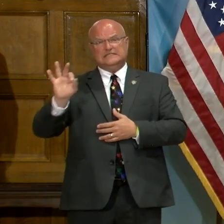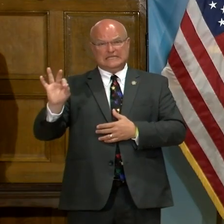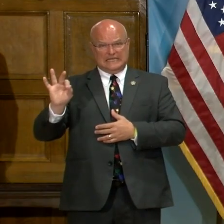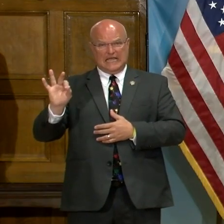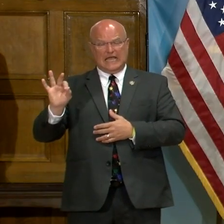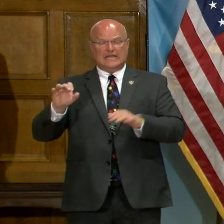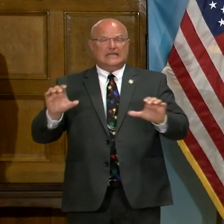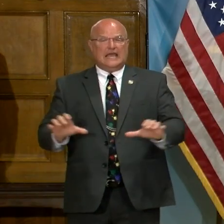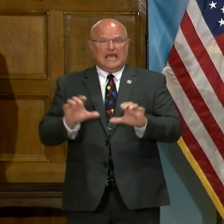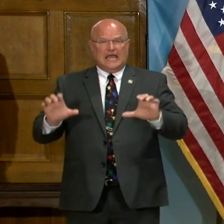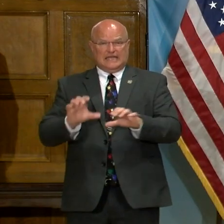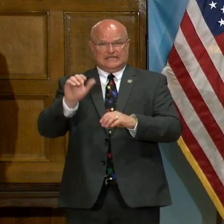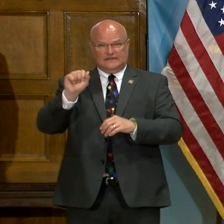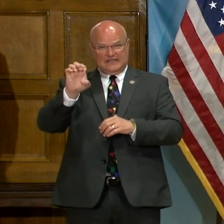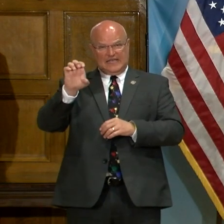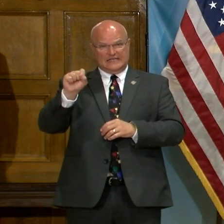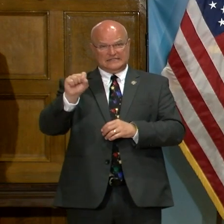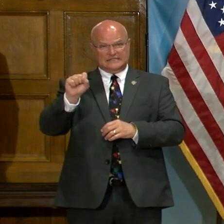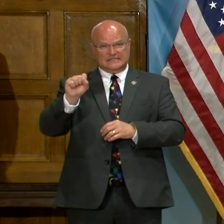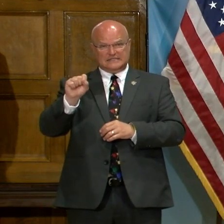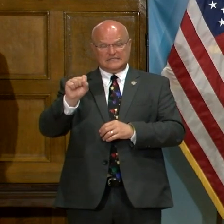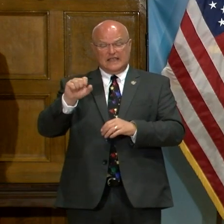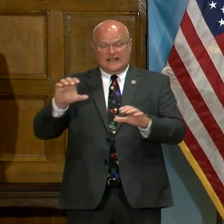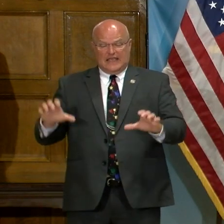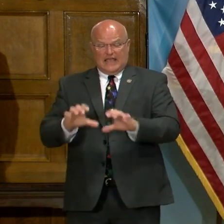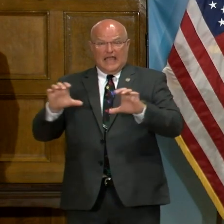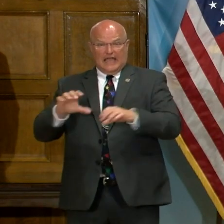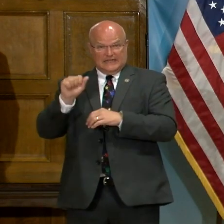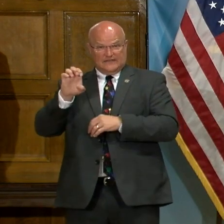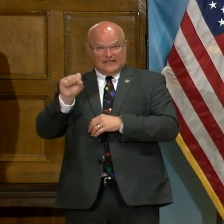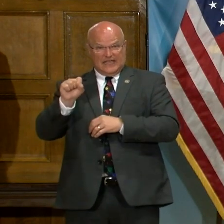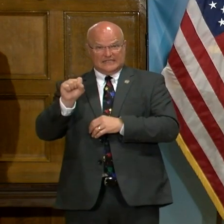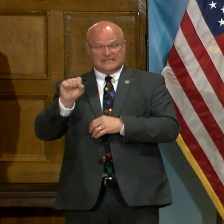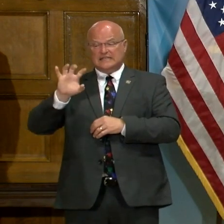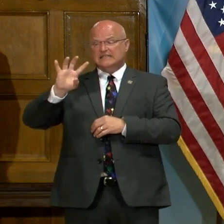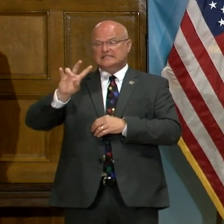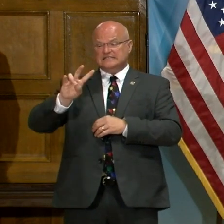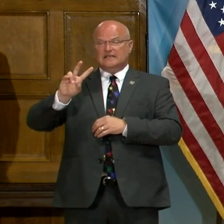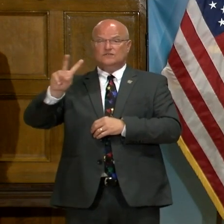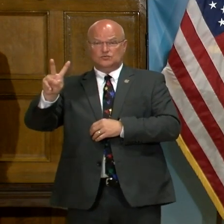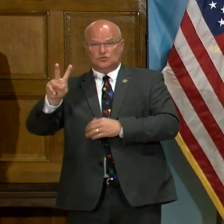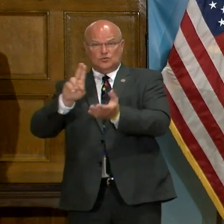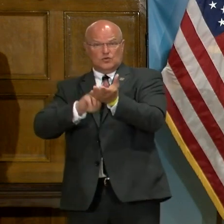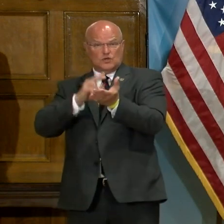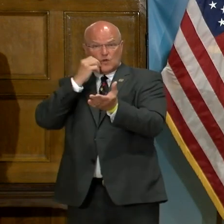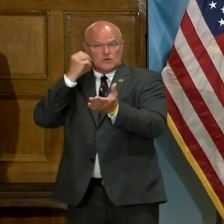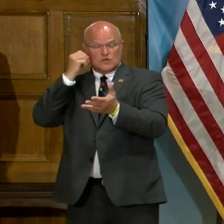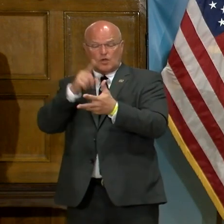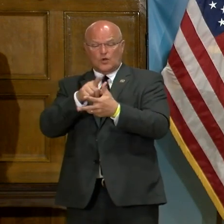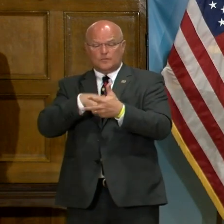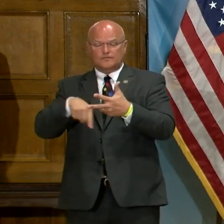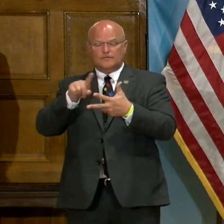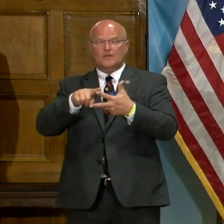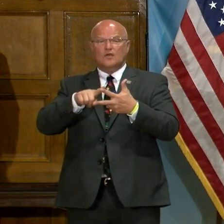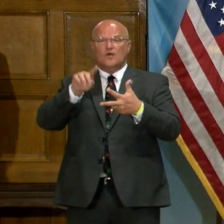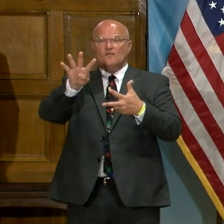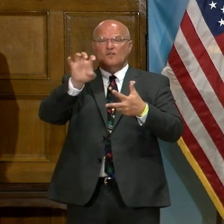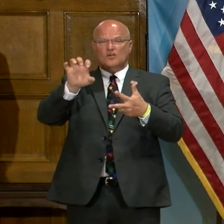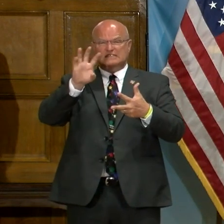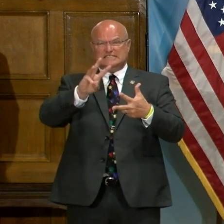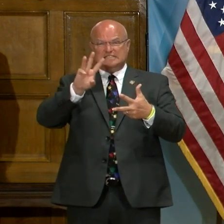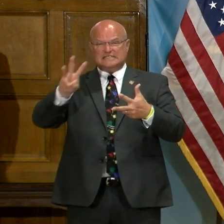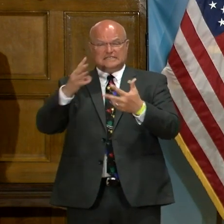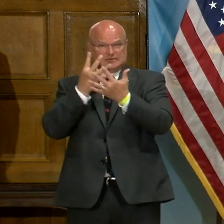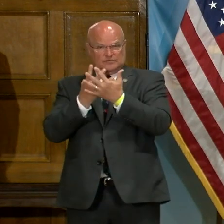1,729 are active cases. Of those active cases, 72 are in nursing homes, 466